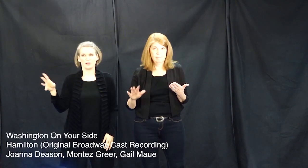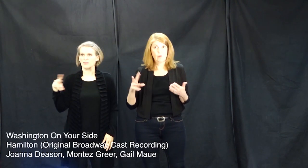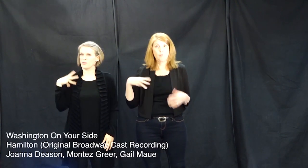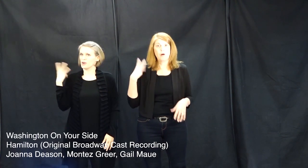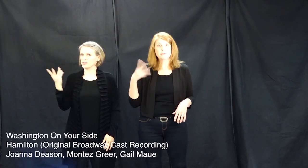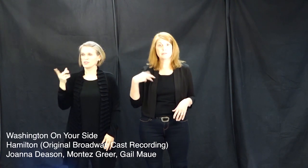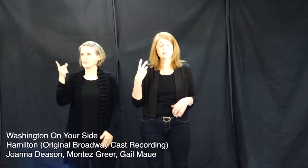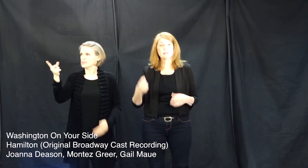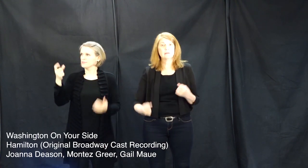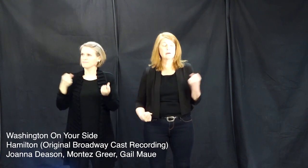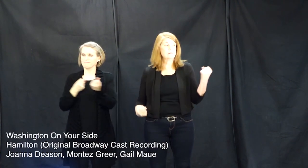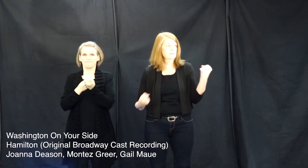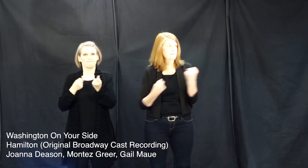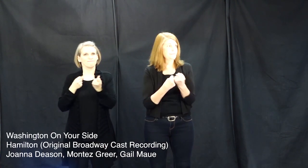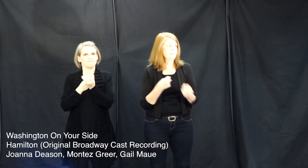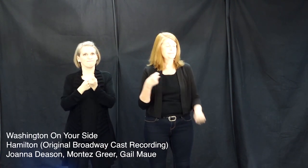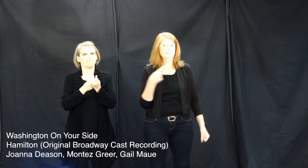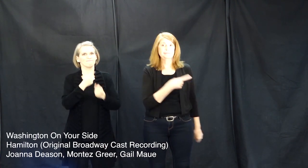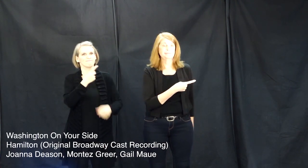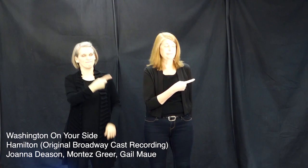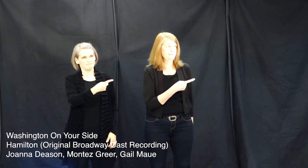have Washington on your side.